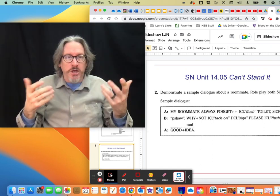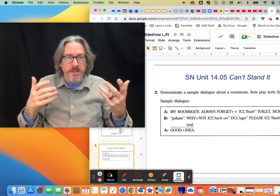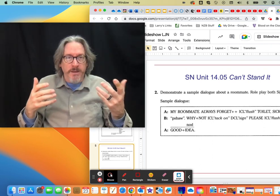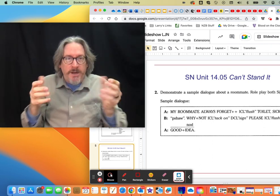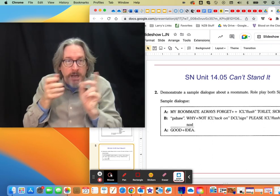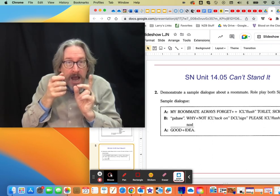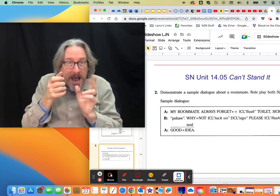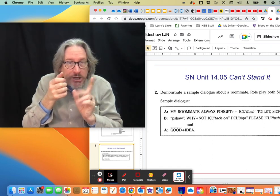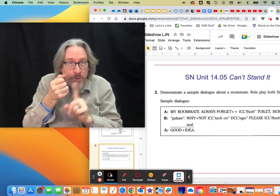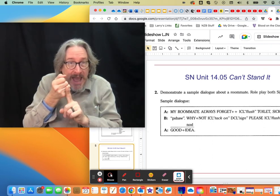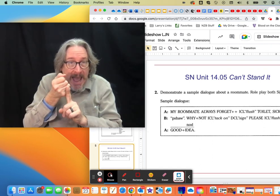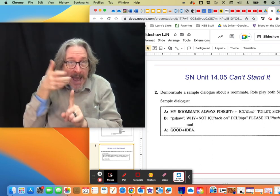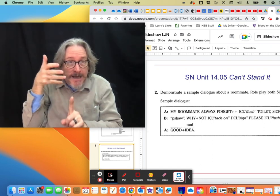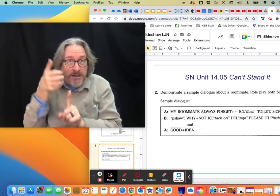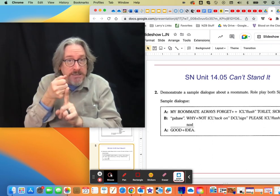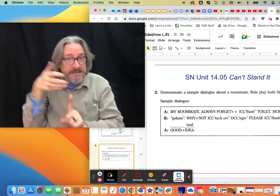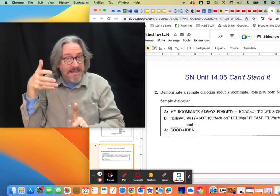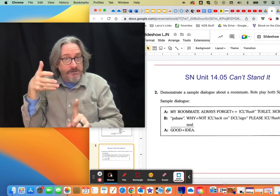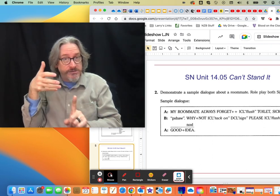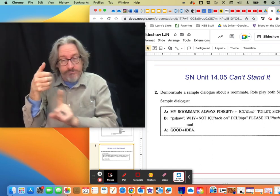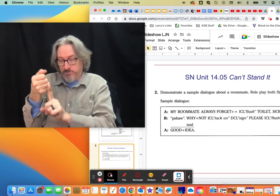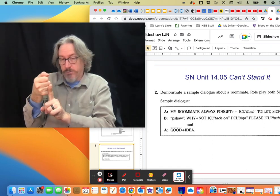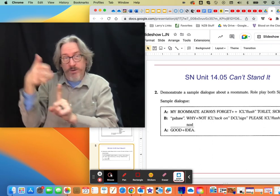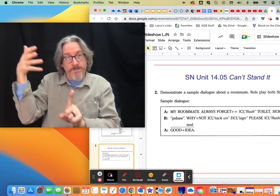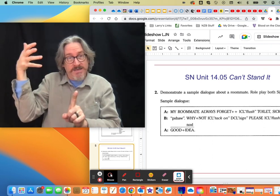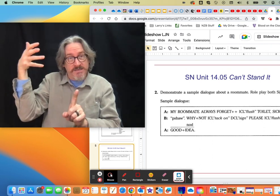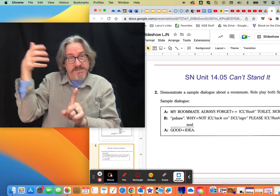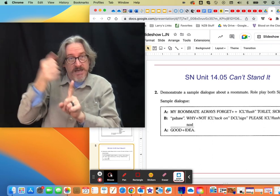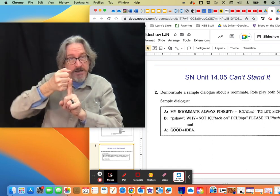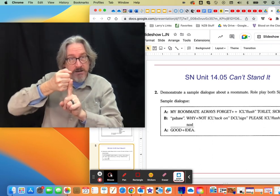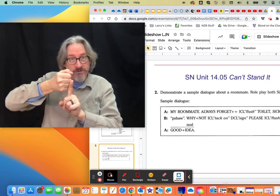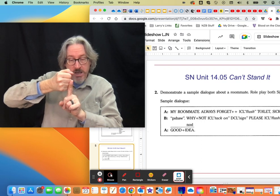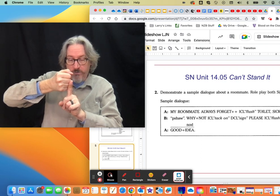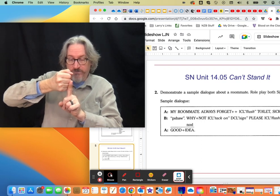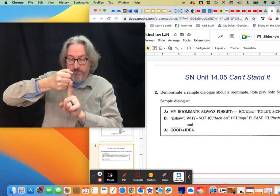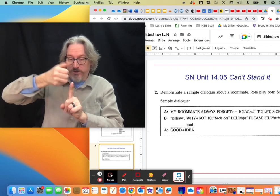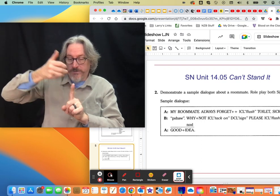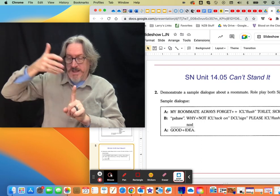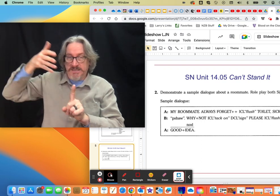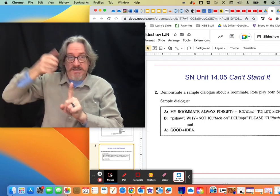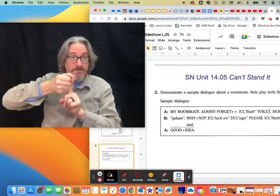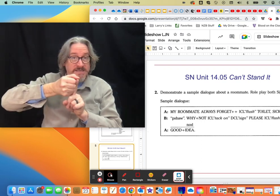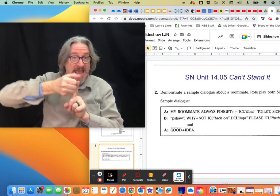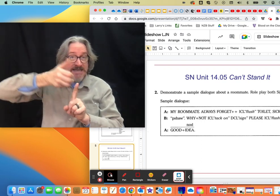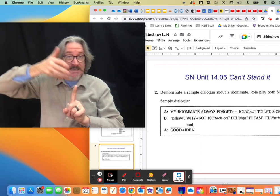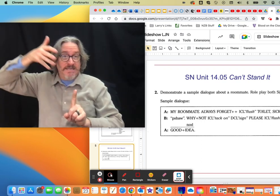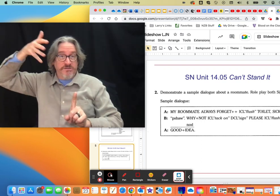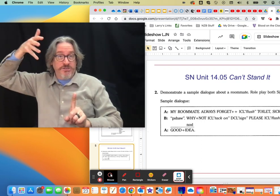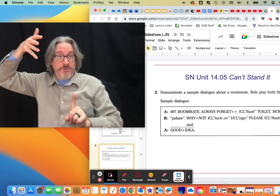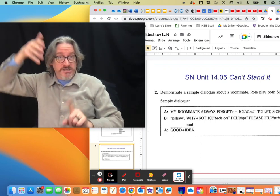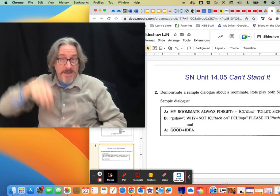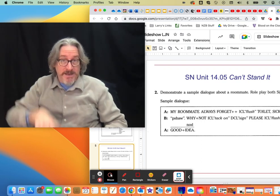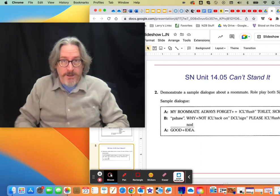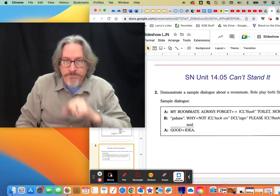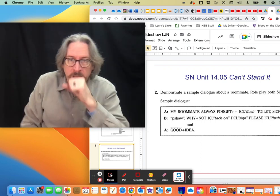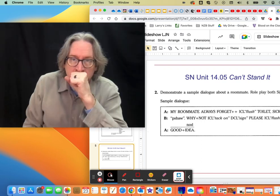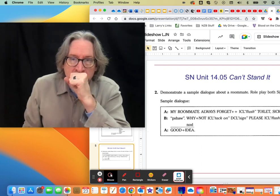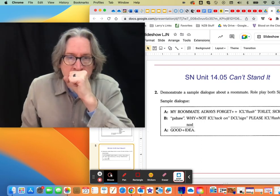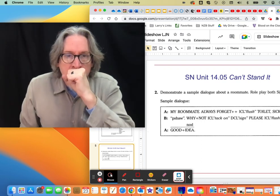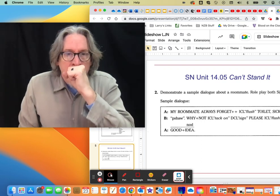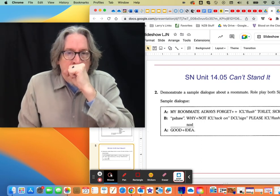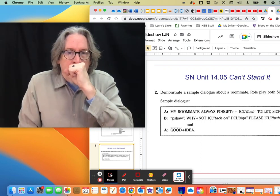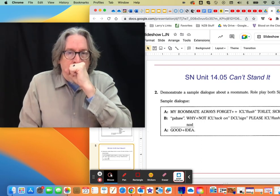if you're talking about it, how do you add details? Remember, we come back to the sign of, if you pull it back like this, it means add details to expand on.